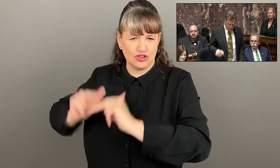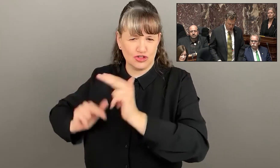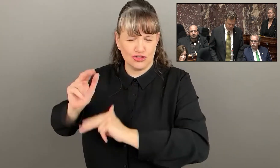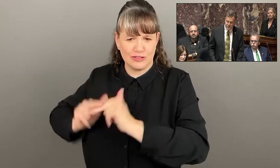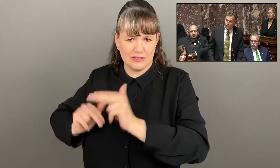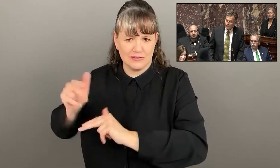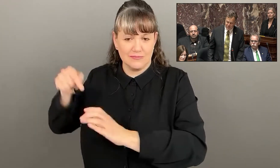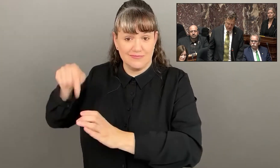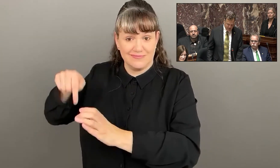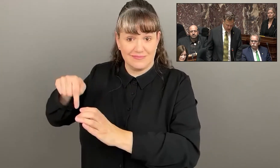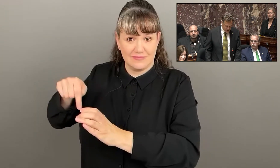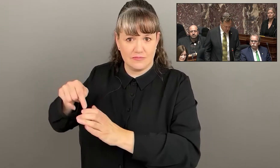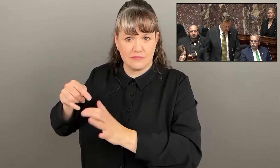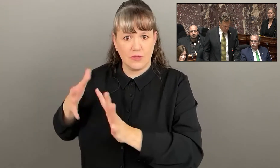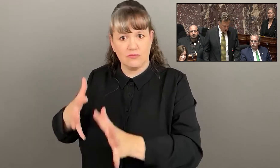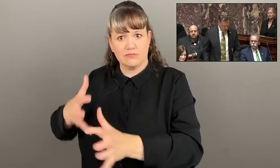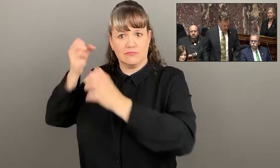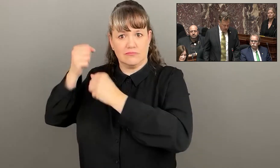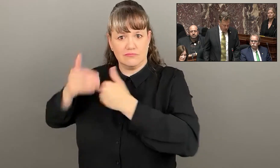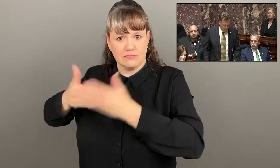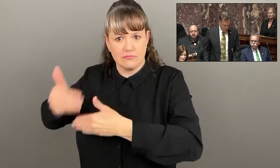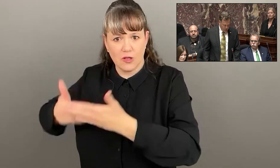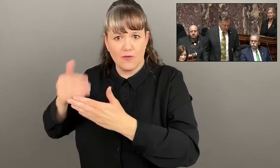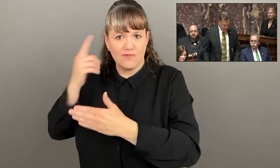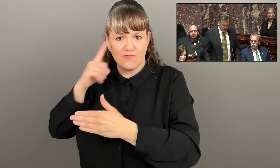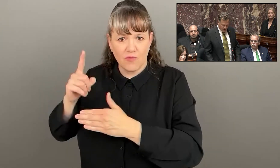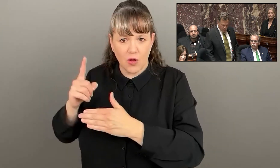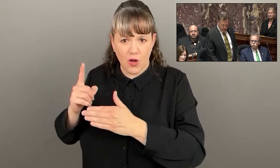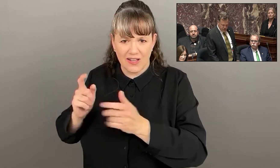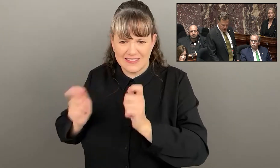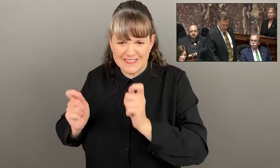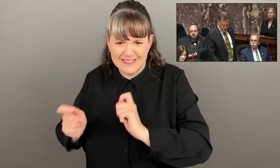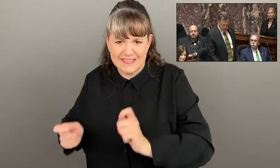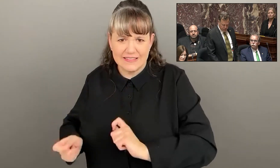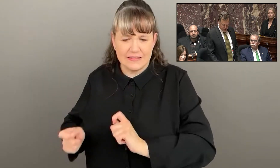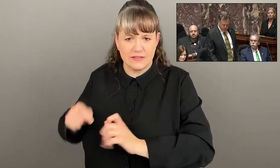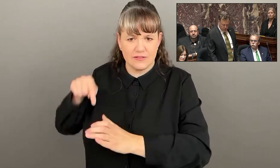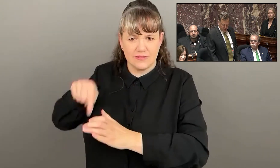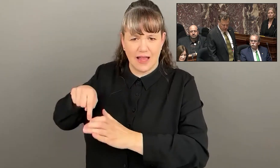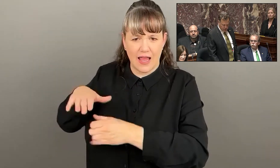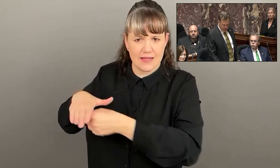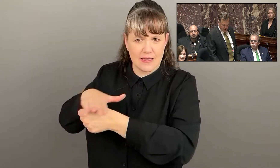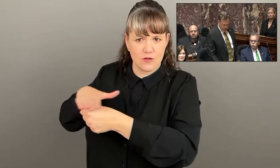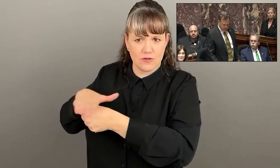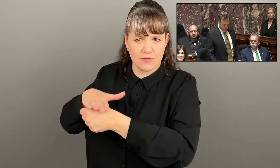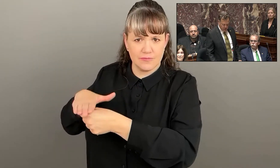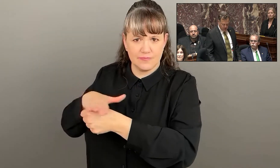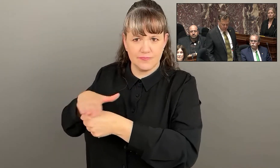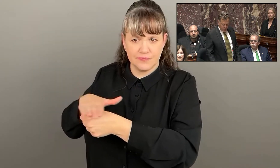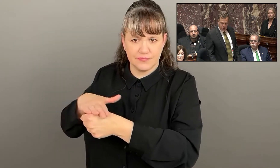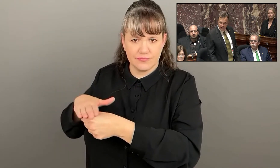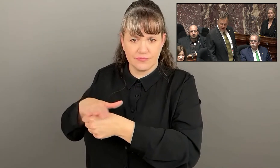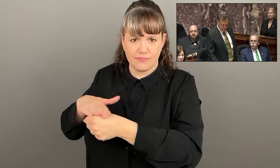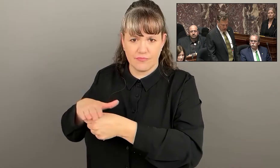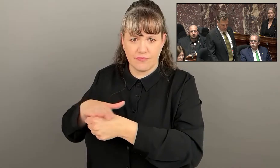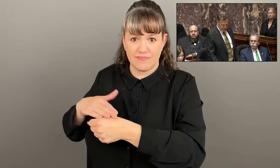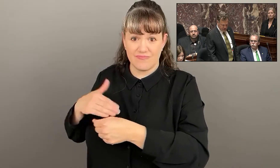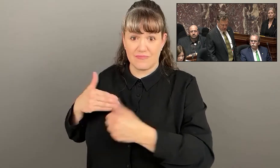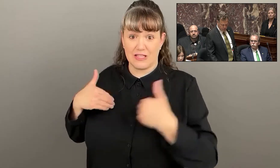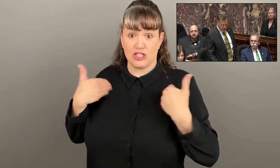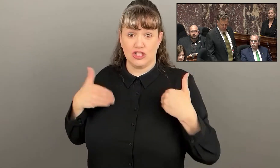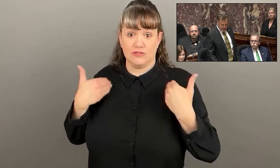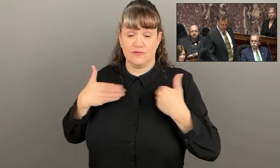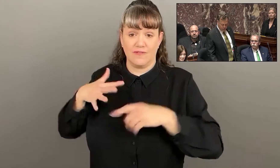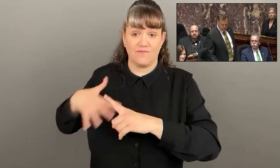last profits out of this sunset industry. The previous Environment Minister forced the first flotel into place by using the Environmental Assessment